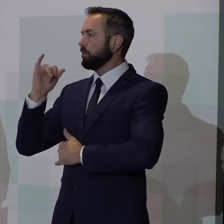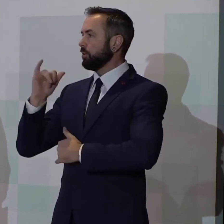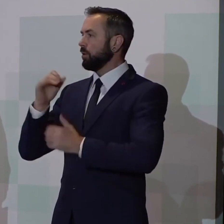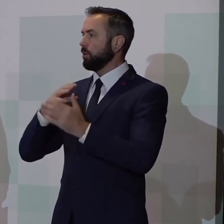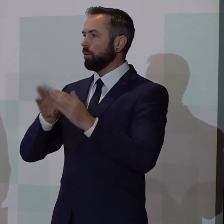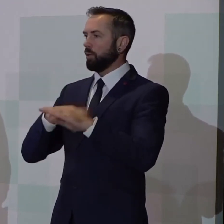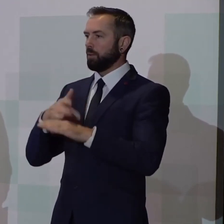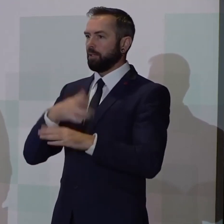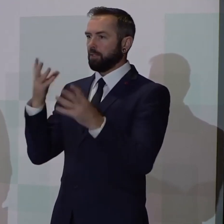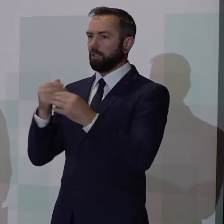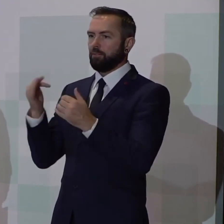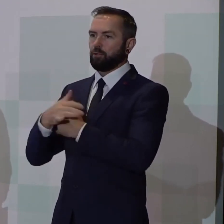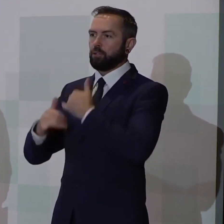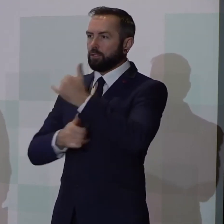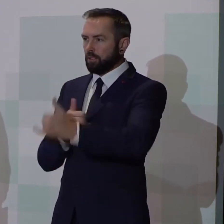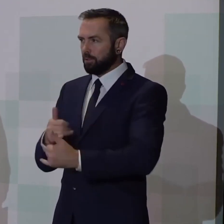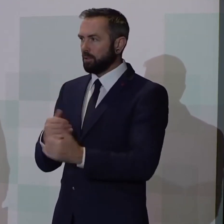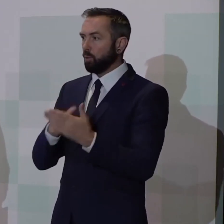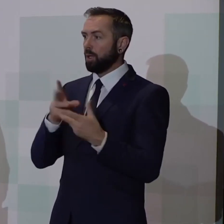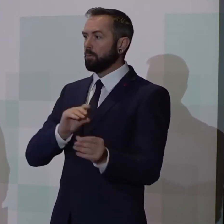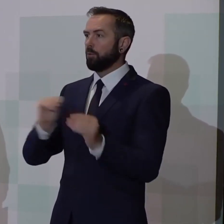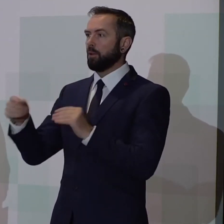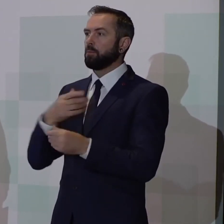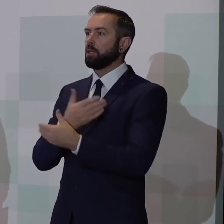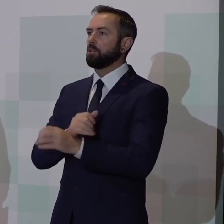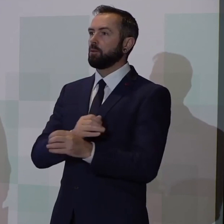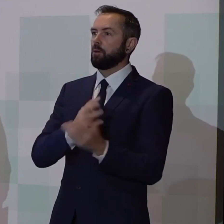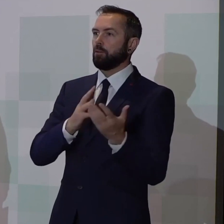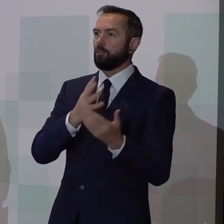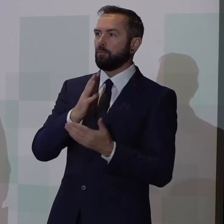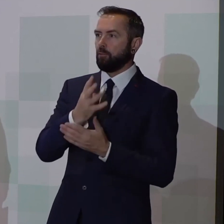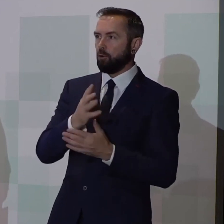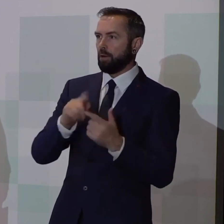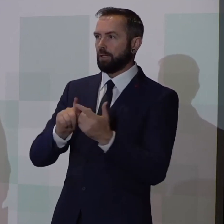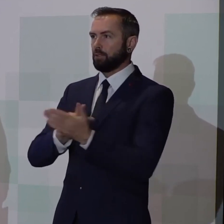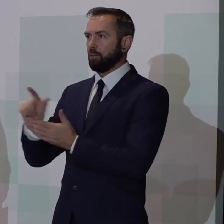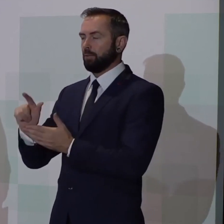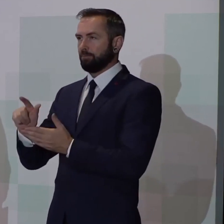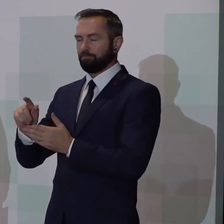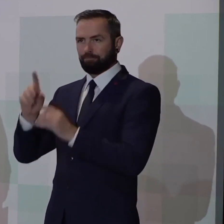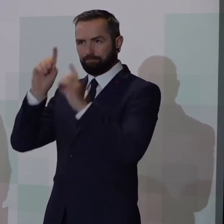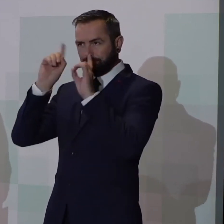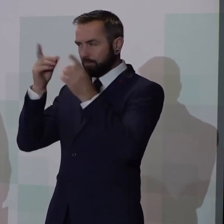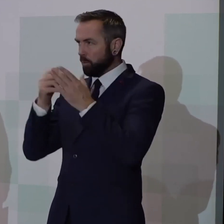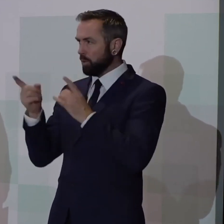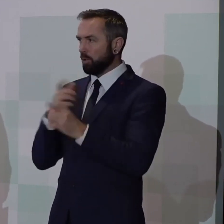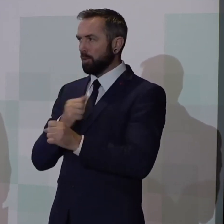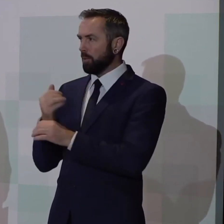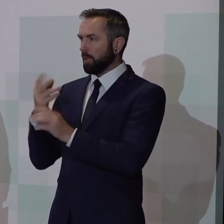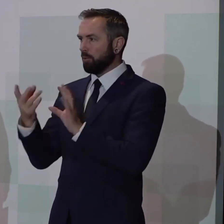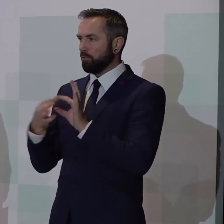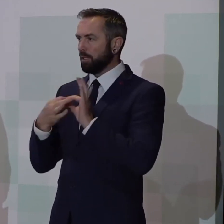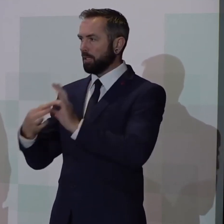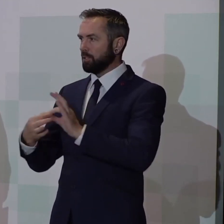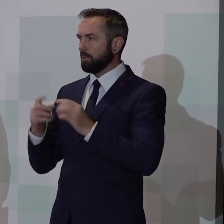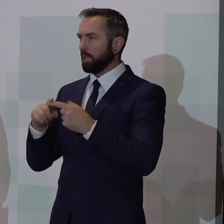for many years. When I moved out, my children were 4 and 12. I had no idea, and I didn't know what to do about my relationship and how it was